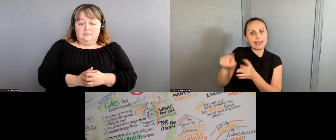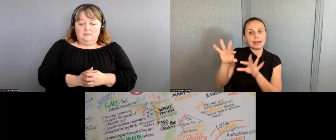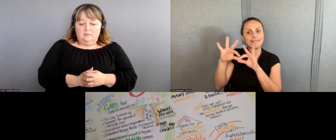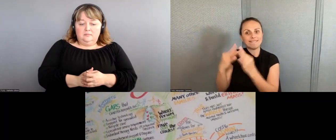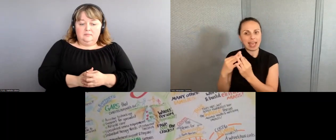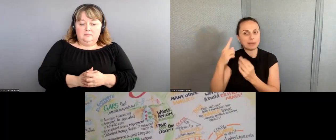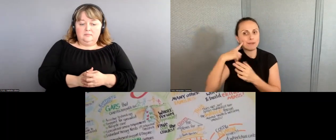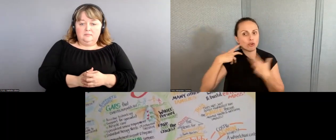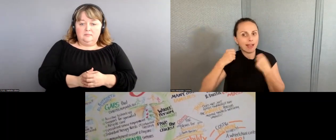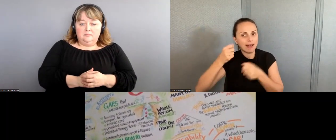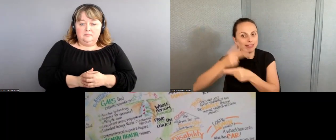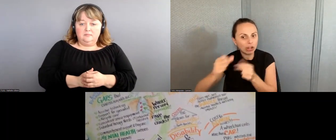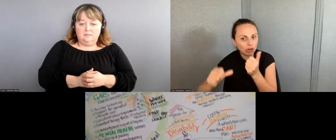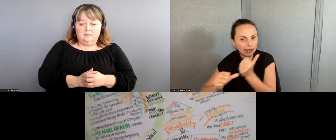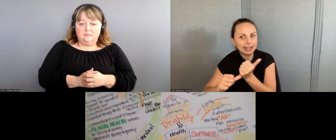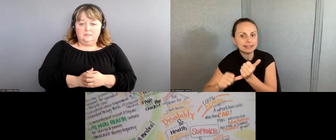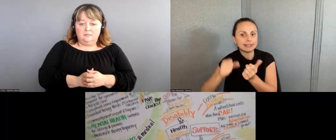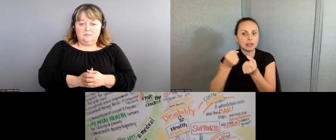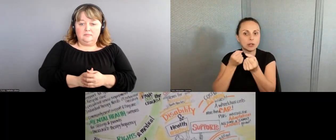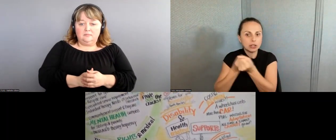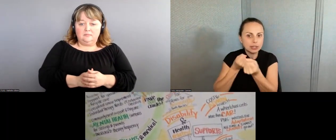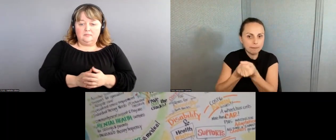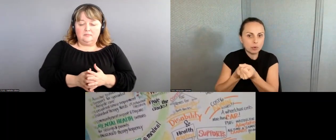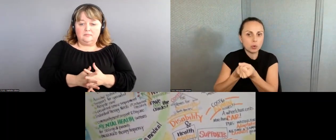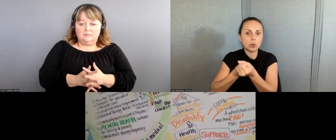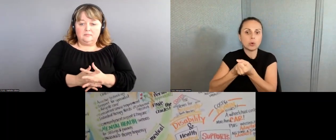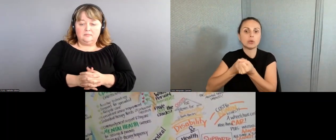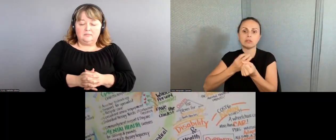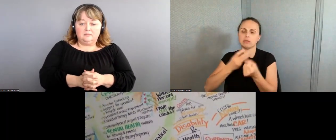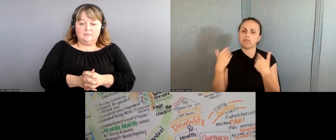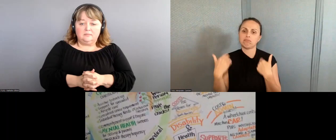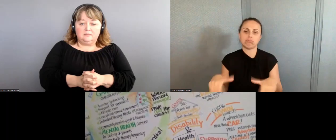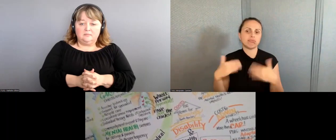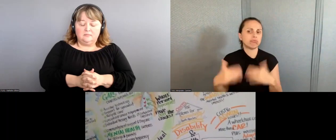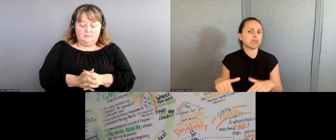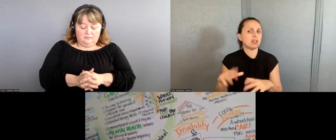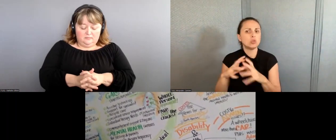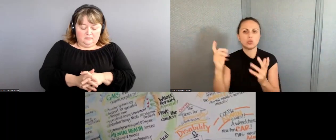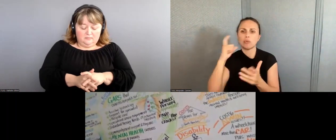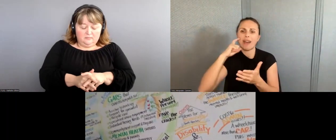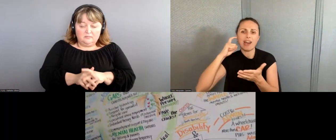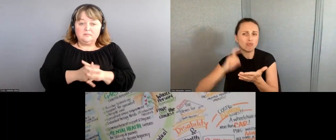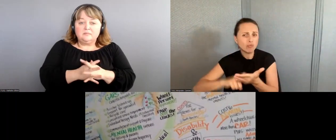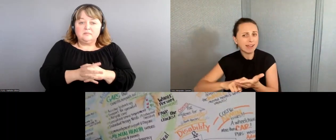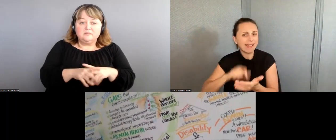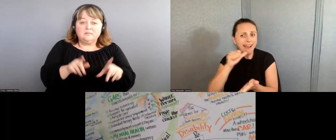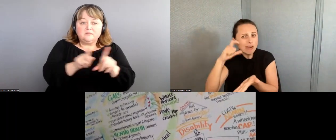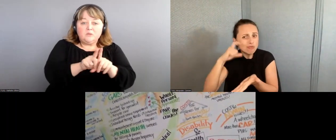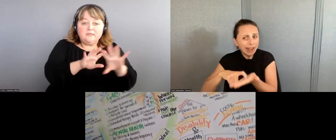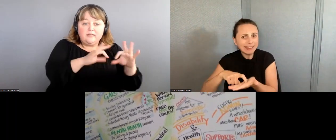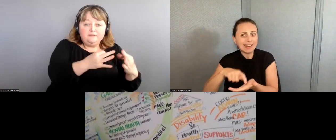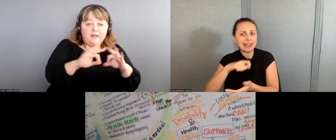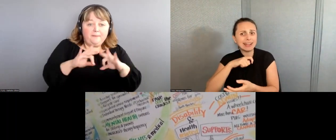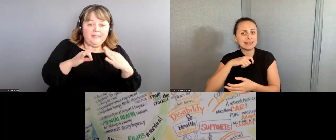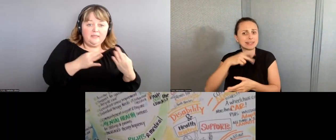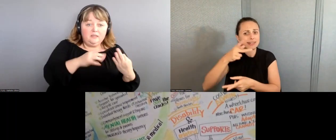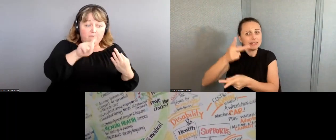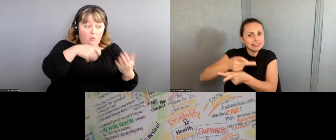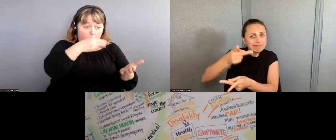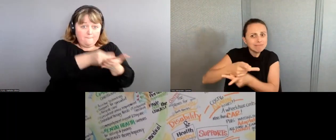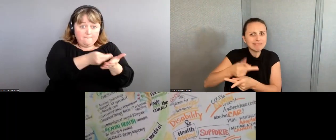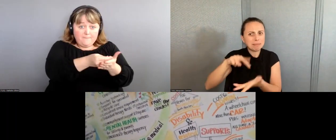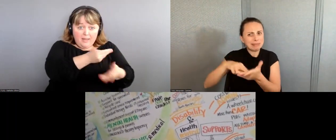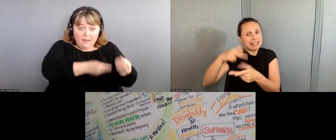for healthcare aids and supports, and just the way that so much unrecognized and unpaid caregiving is keeping systems and families